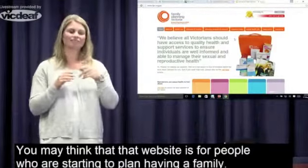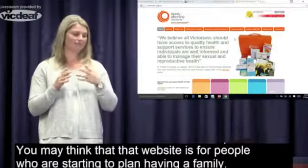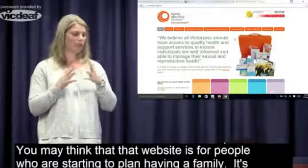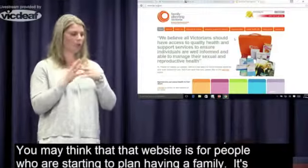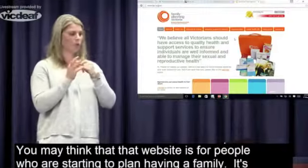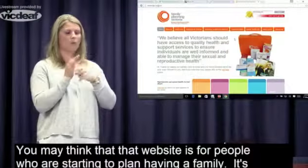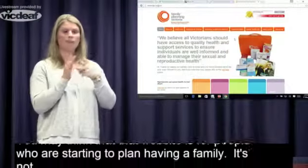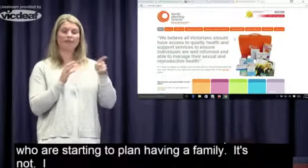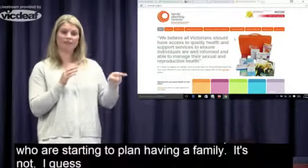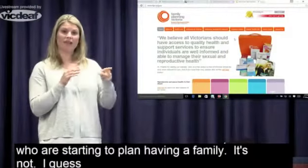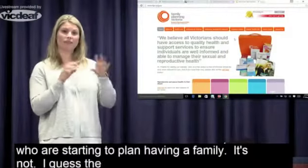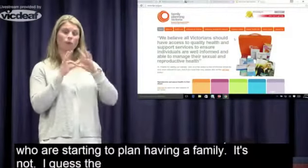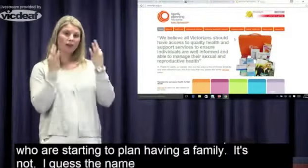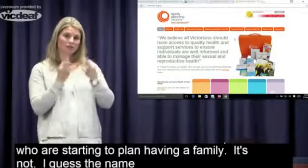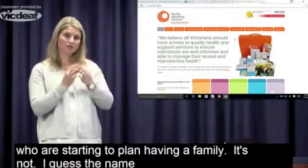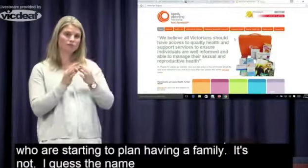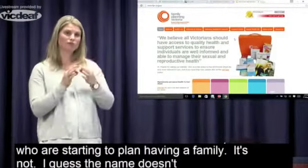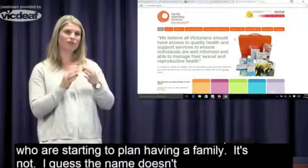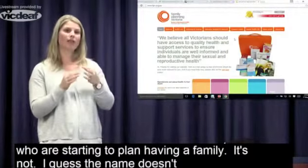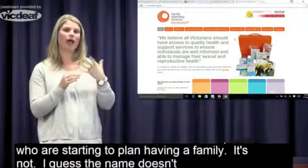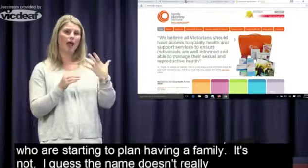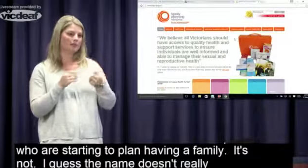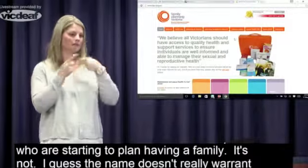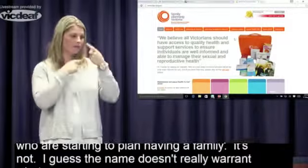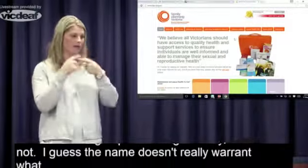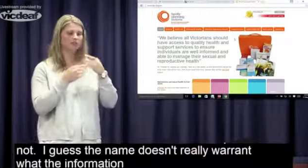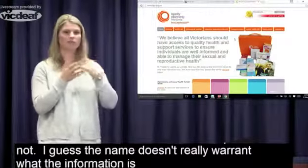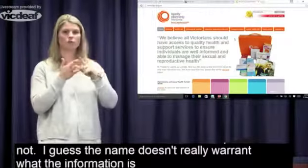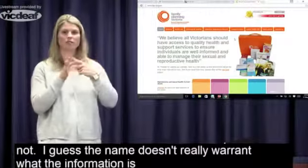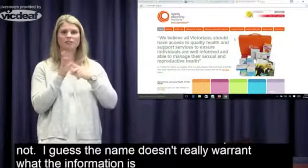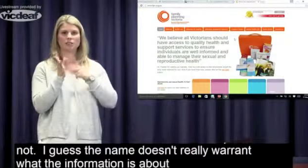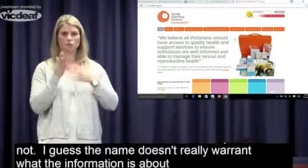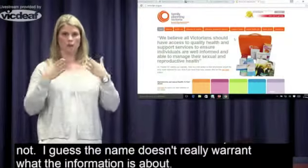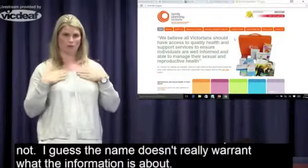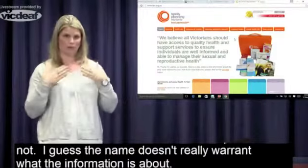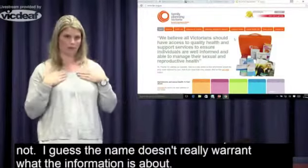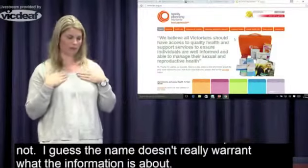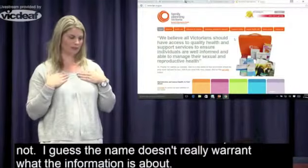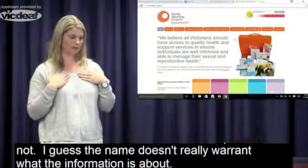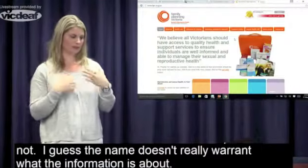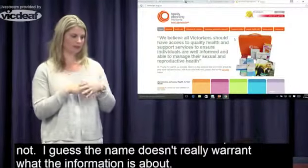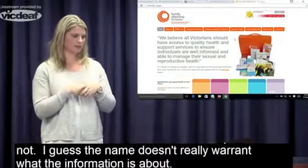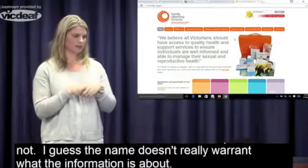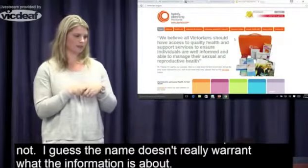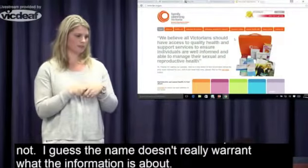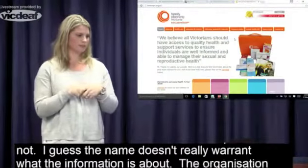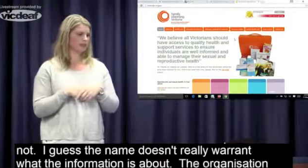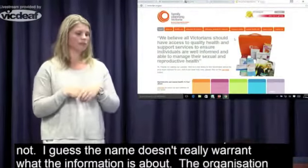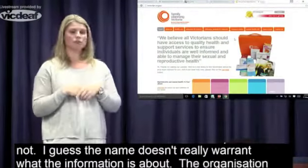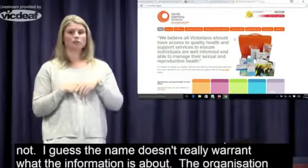doesn't really warrant what the information is about. The organisation is about information for your